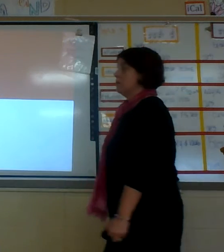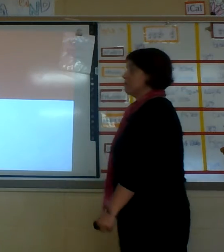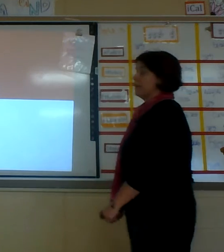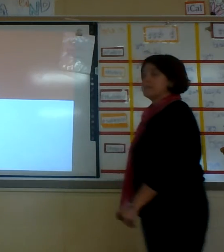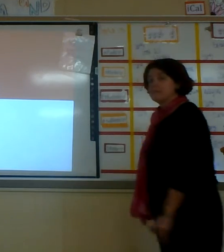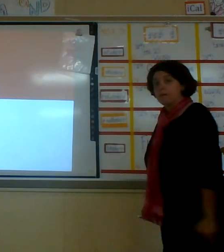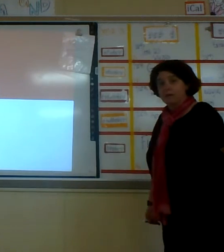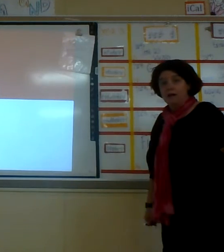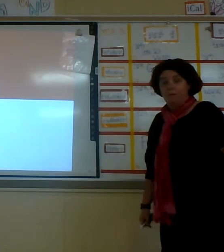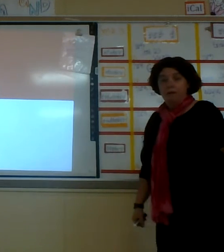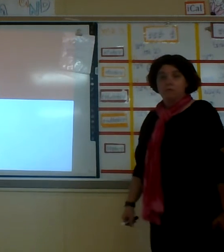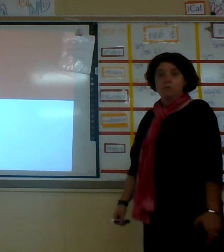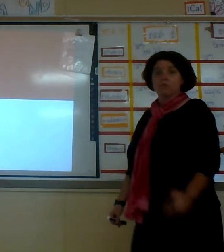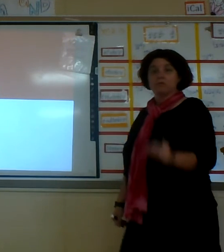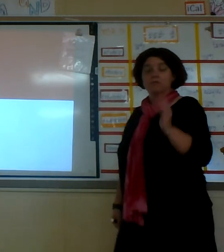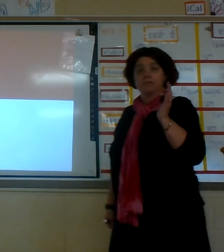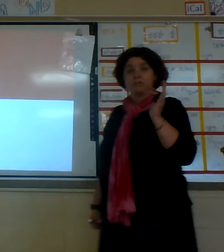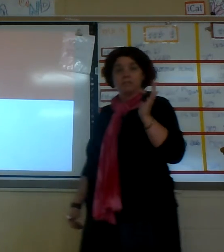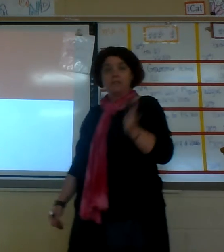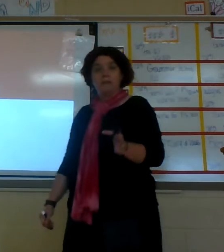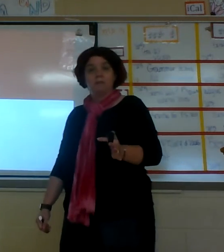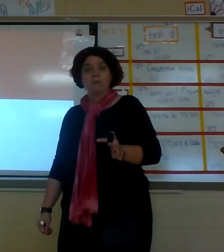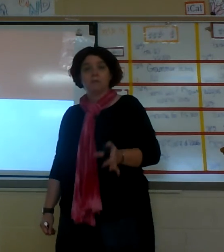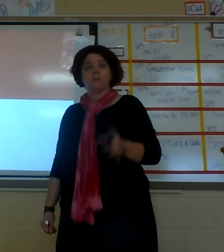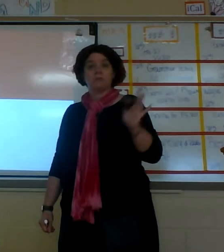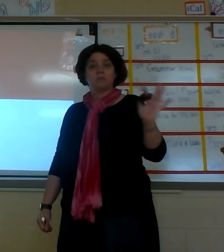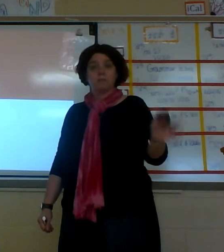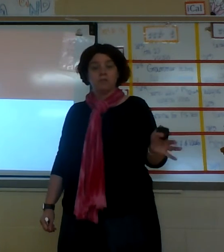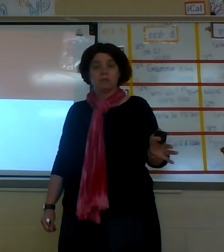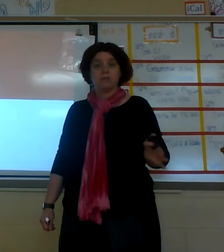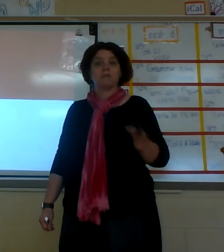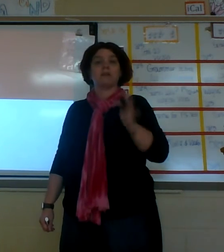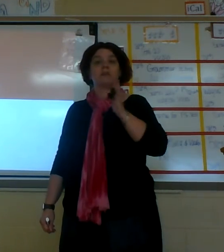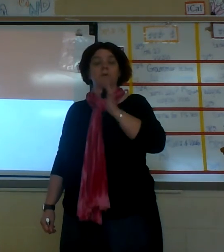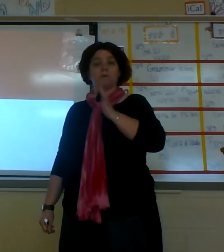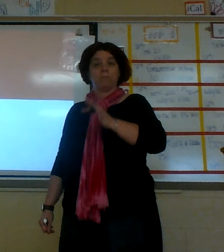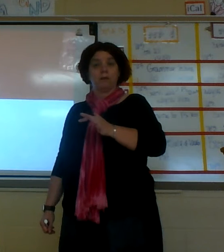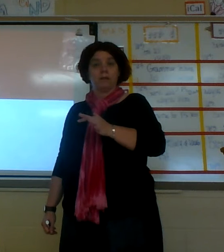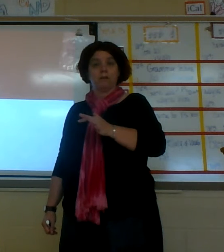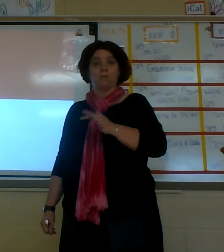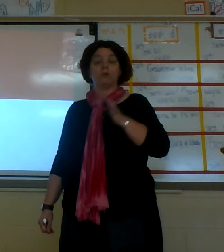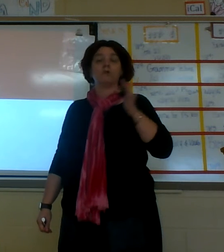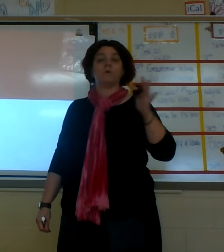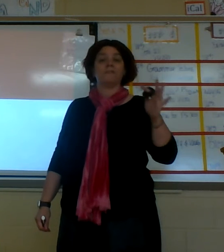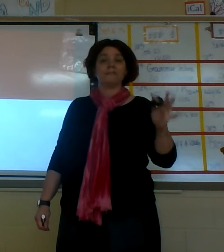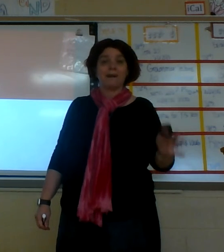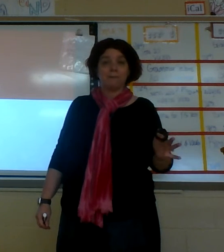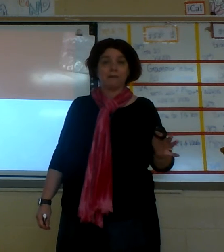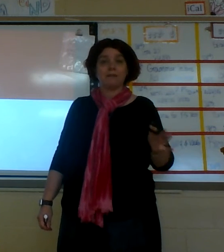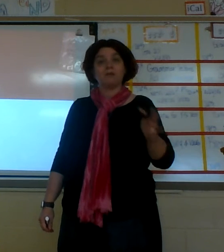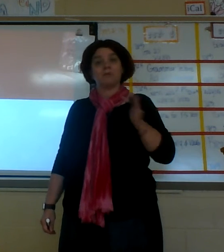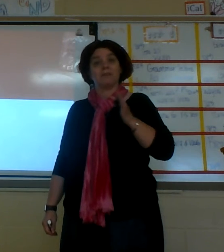So that's topic comment. So it's a statement, you want the subject, then you want the predicate, or you want the topic, then you want the